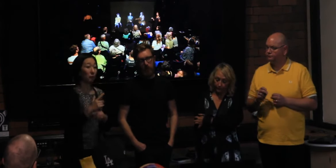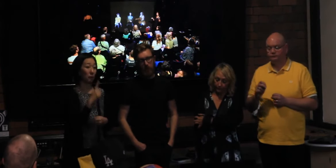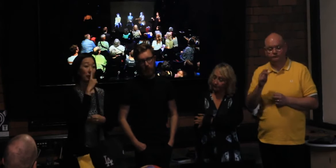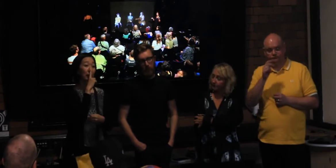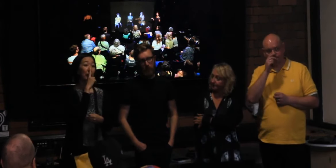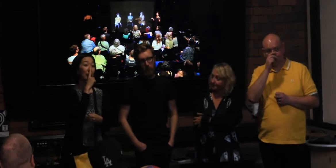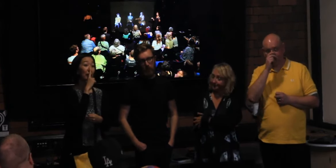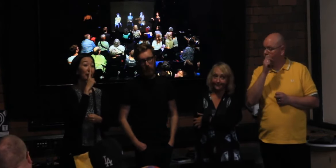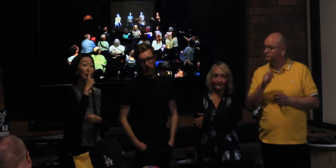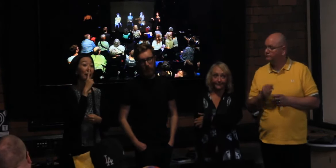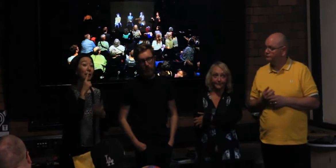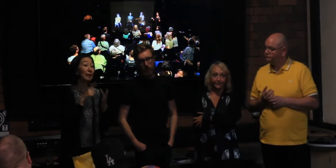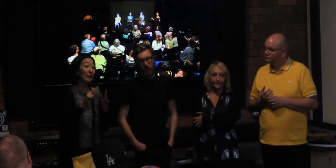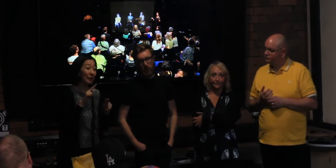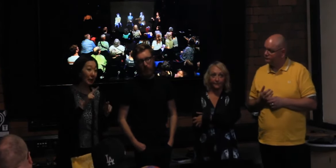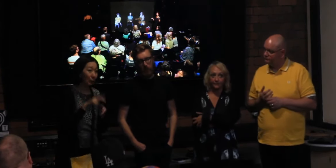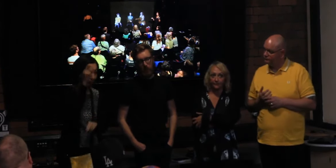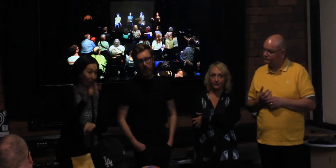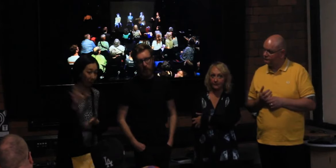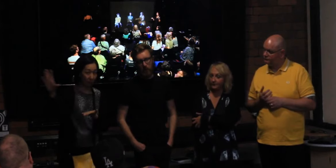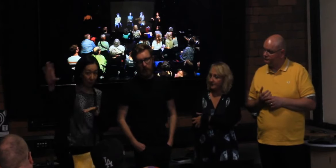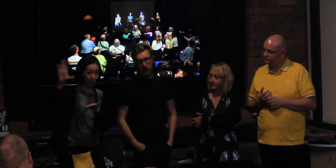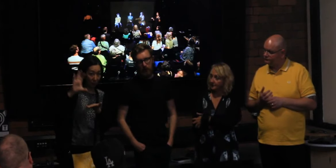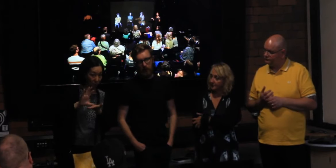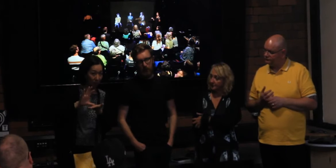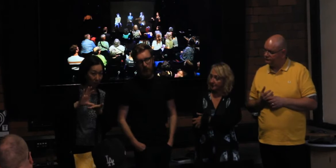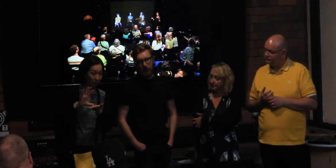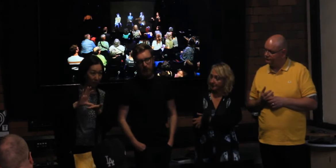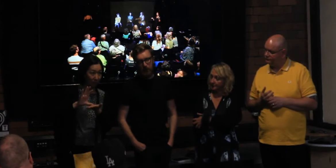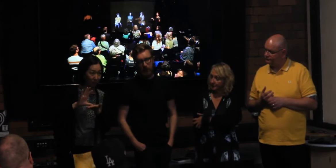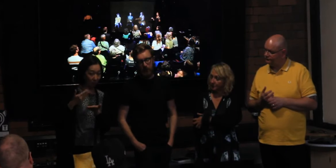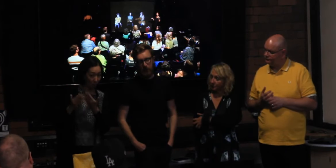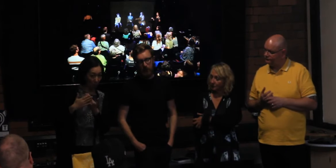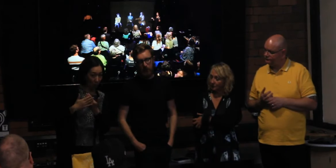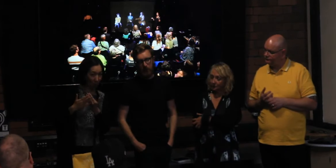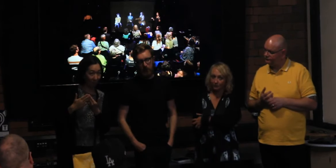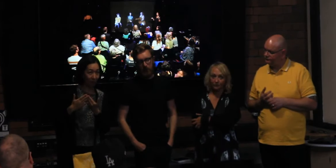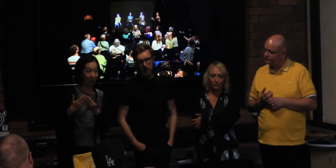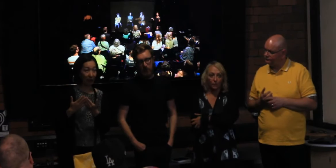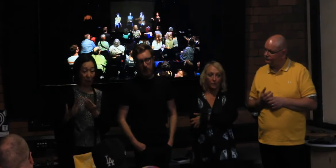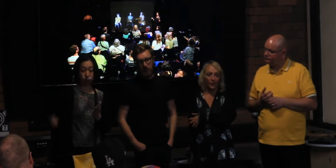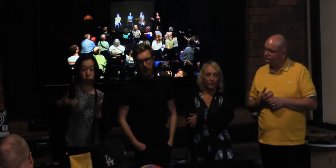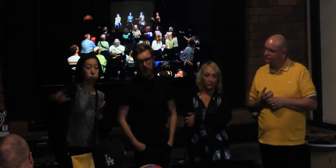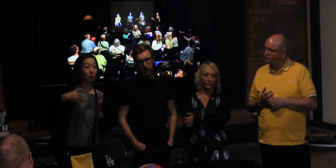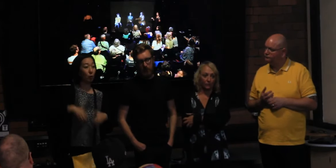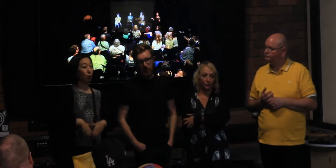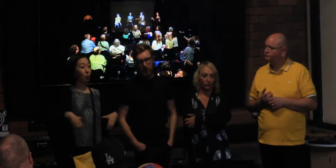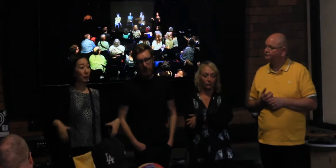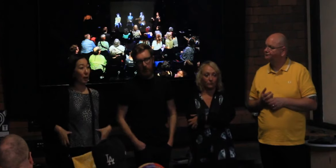on how far away they are, but, also, I mean, obviously, if there was some more